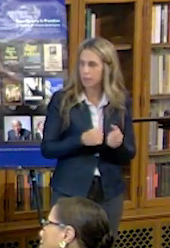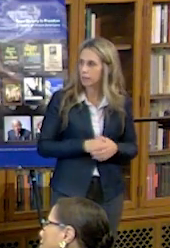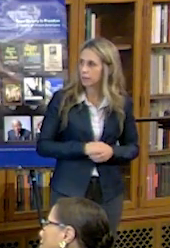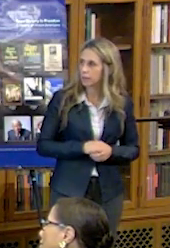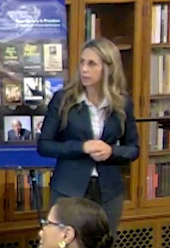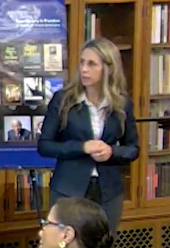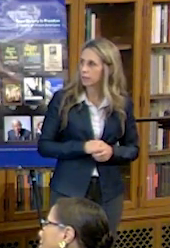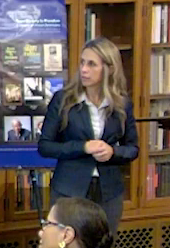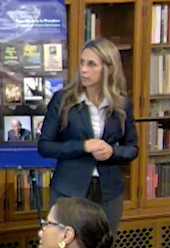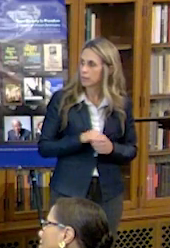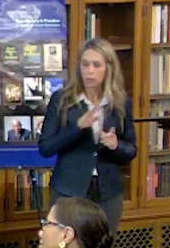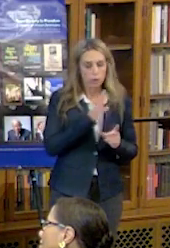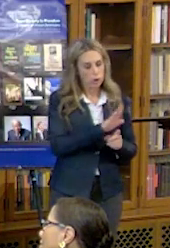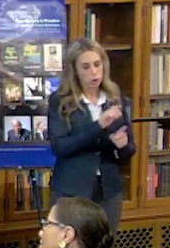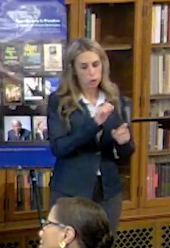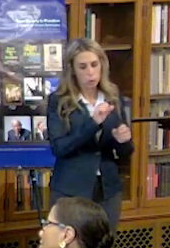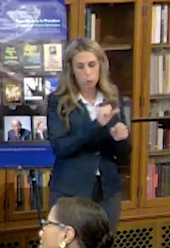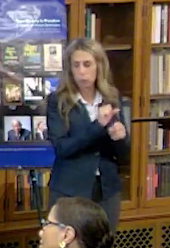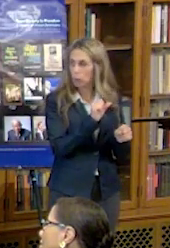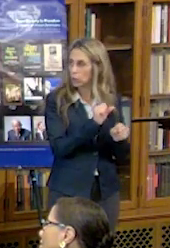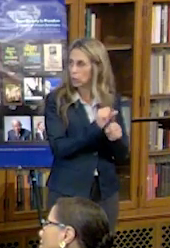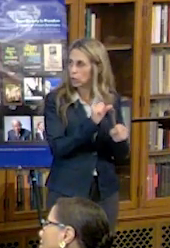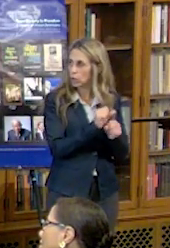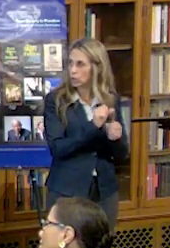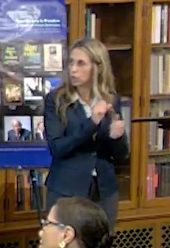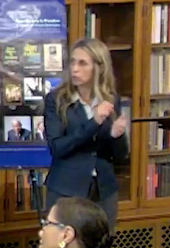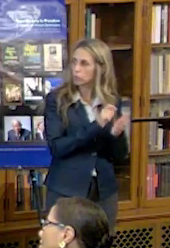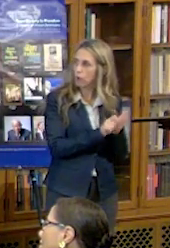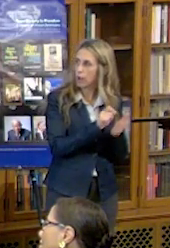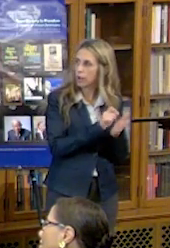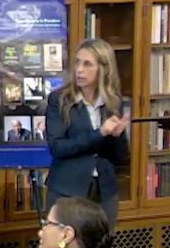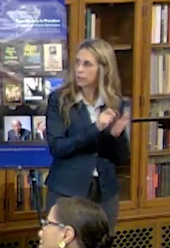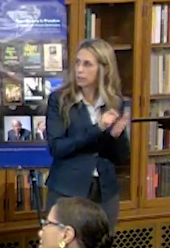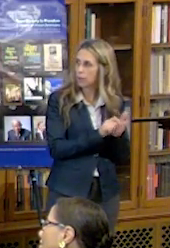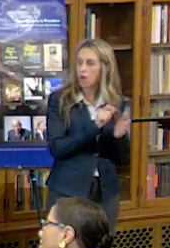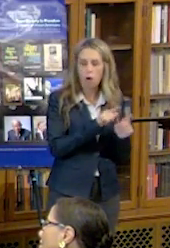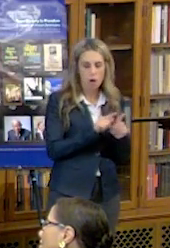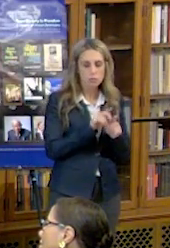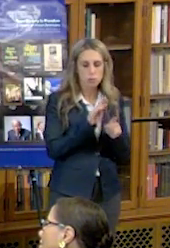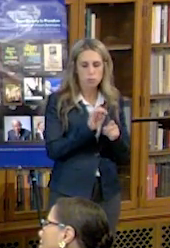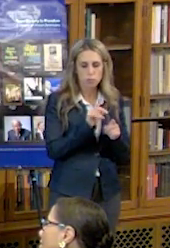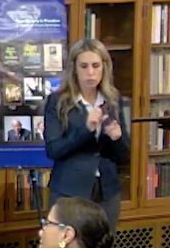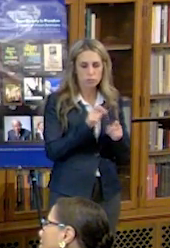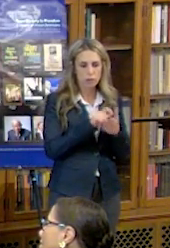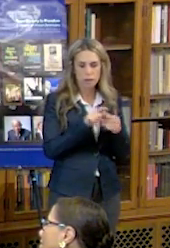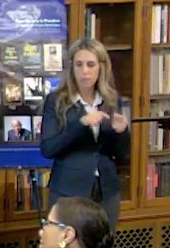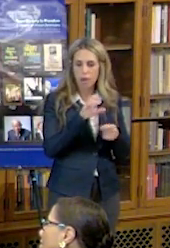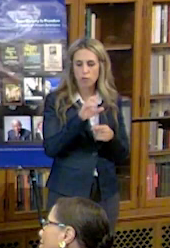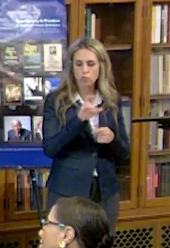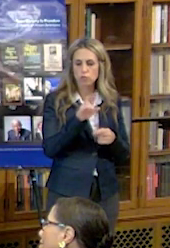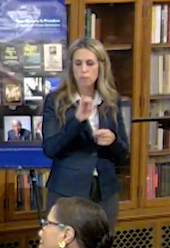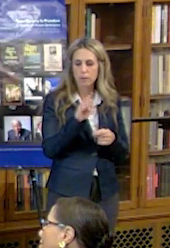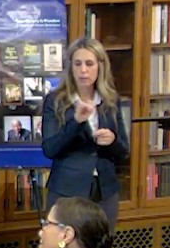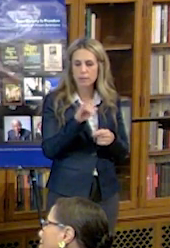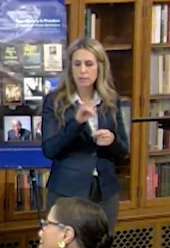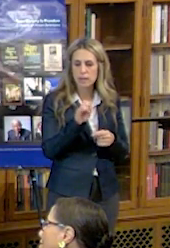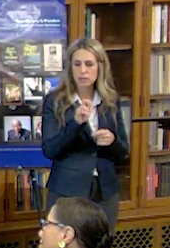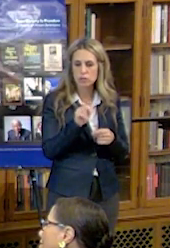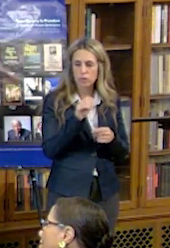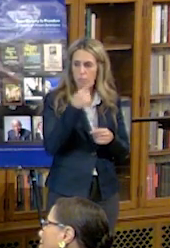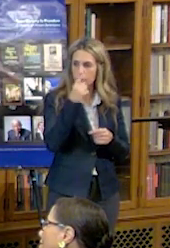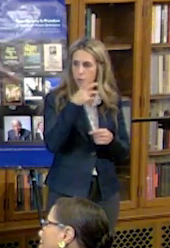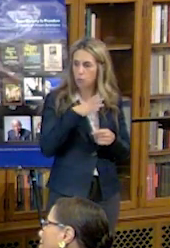Society her work along with the work of Dr Cali gross writing on the criminalization of black women at the turn of the